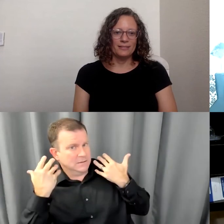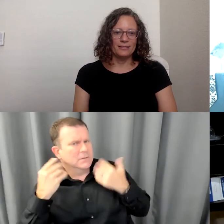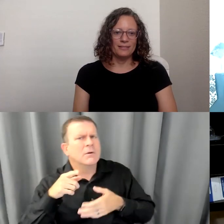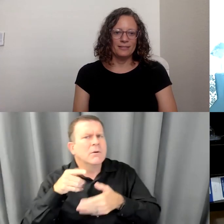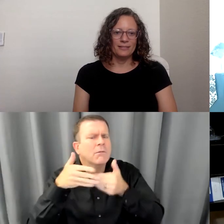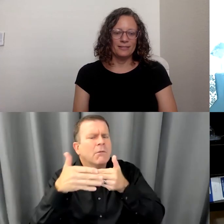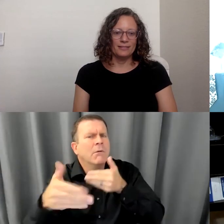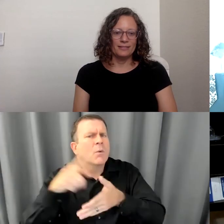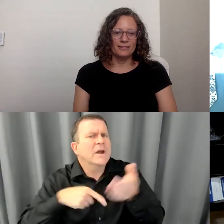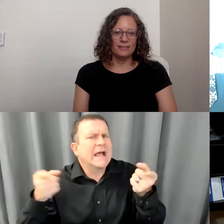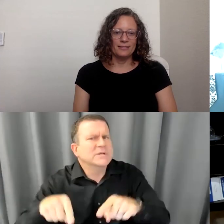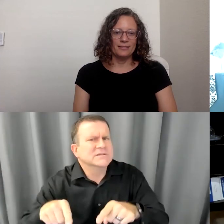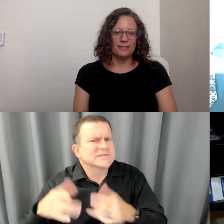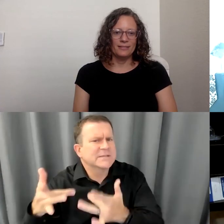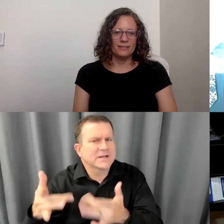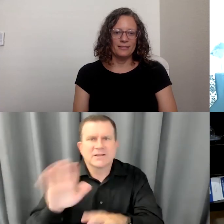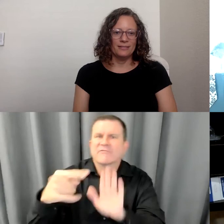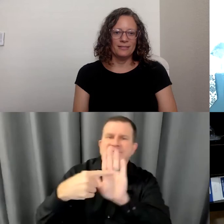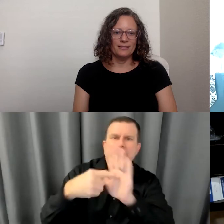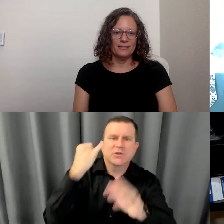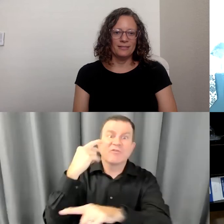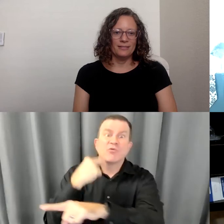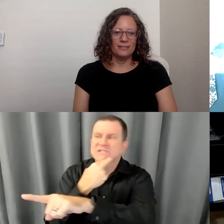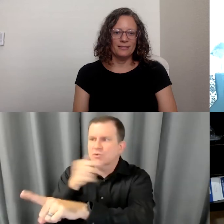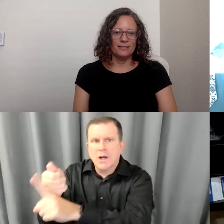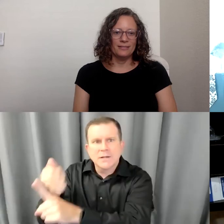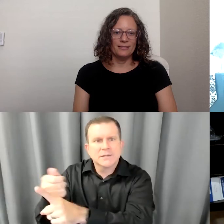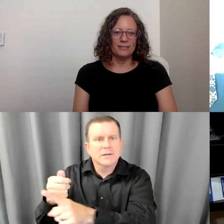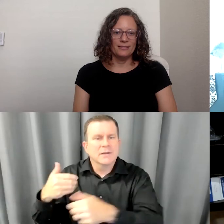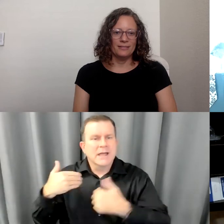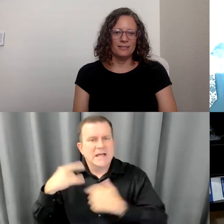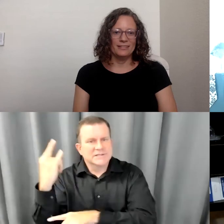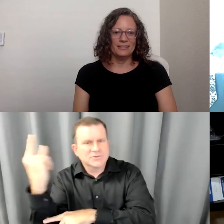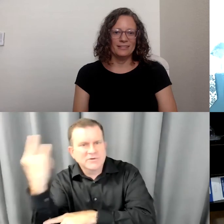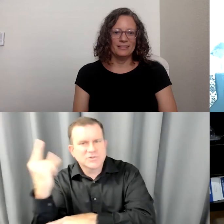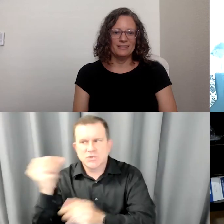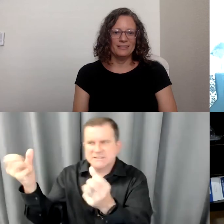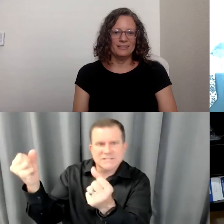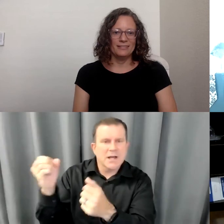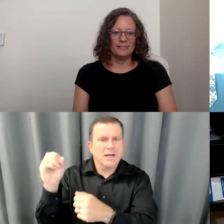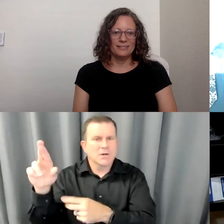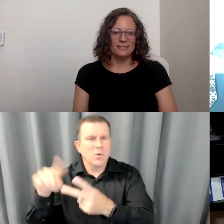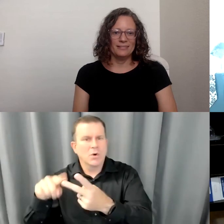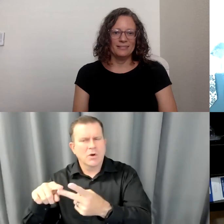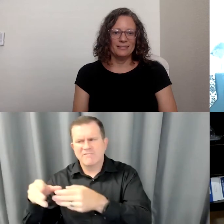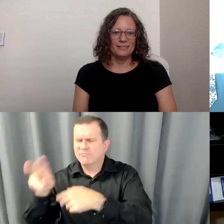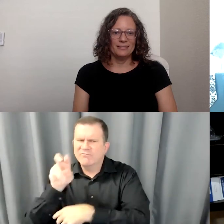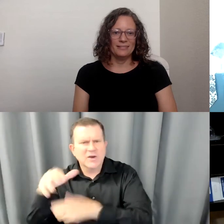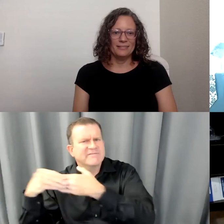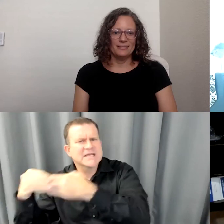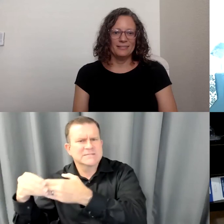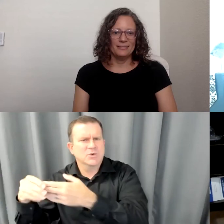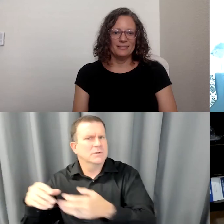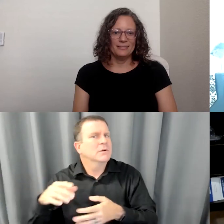friendly, what happens typically? Like, for example, if a restaurant has servers who can sign or are